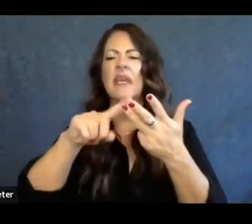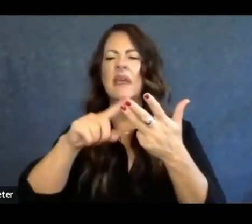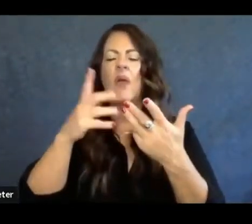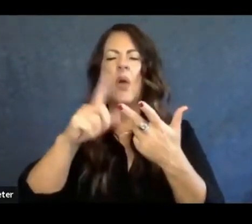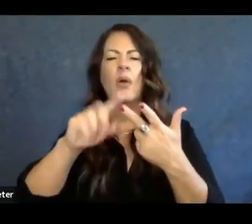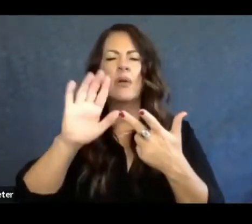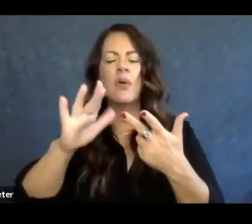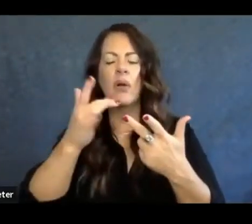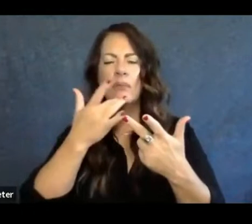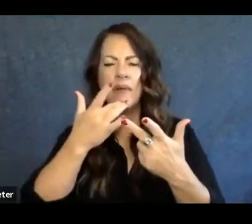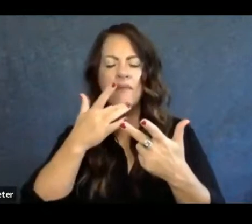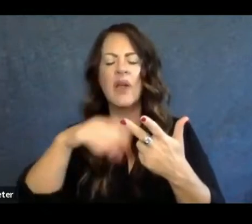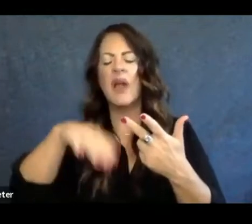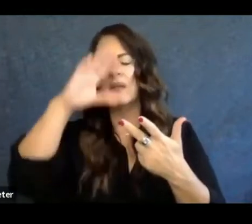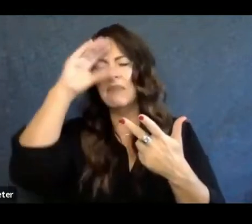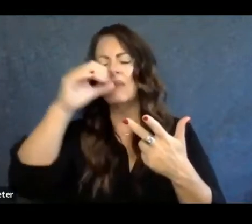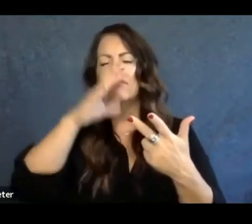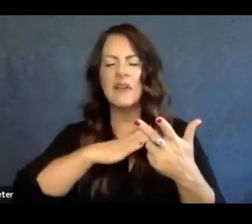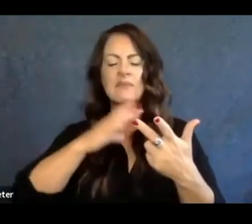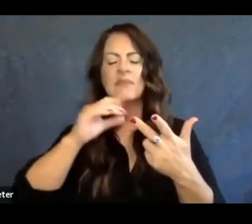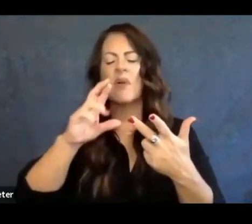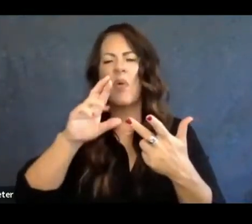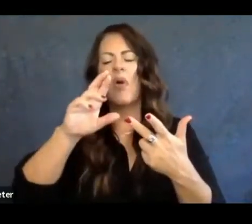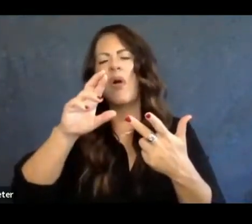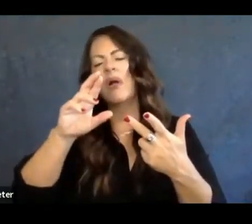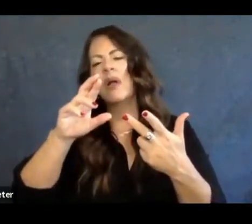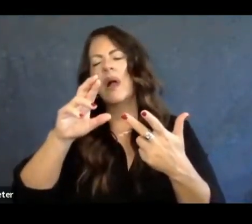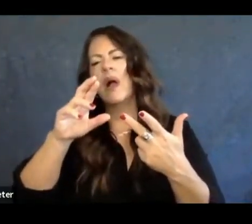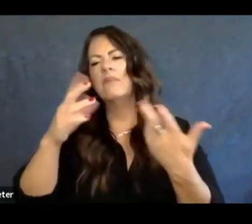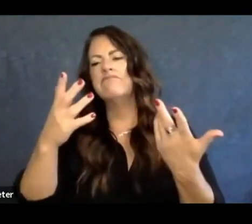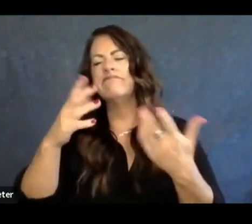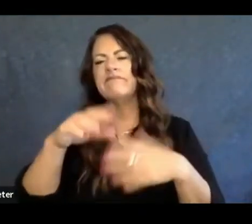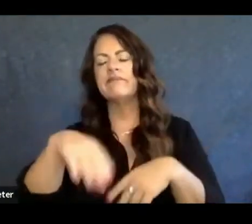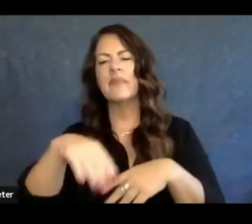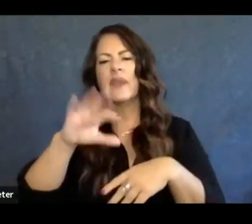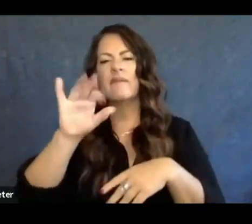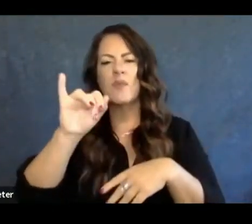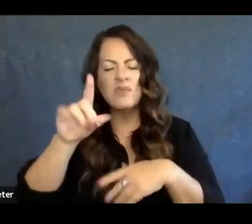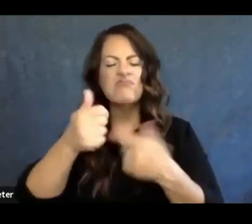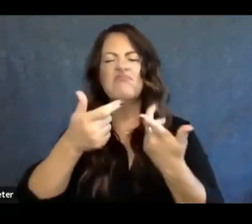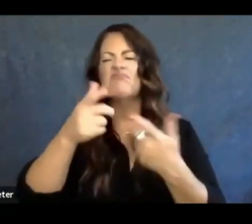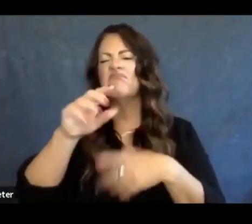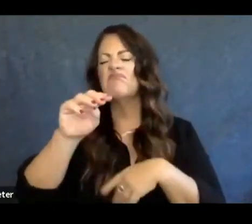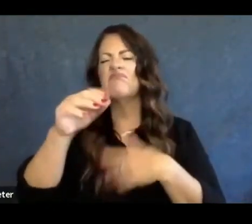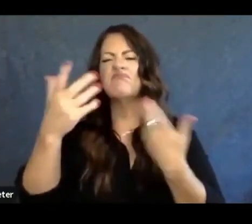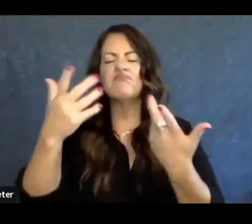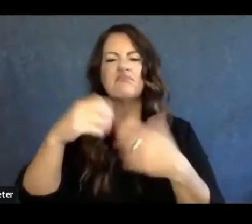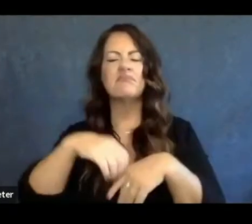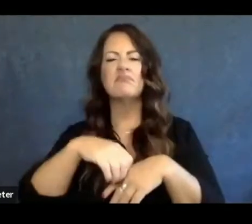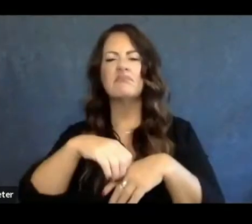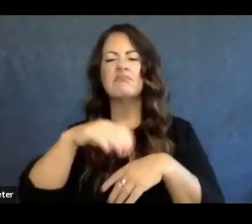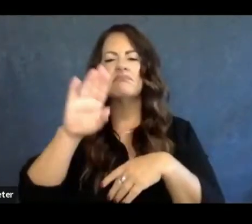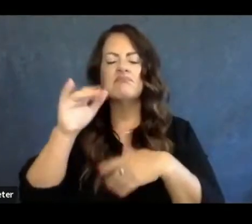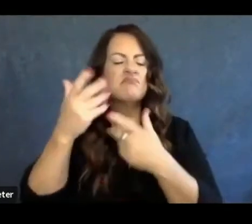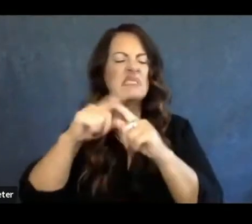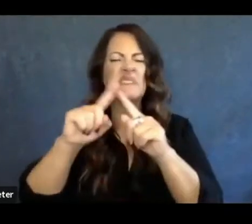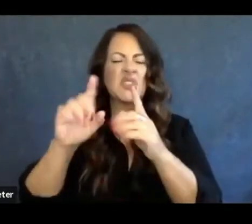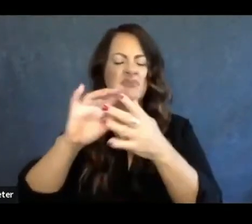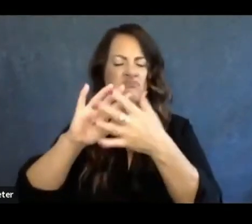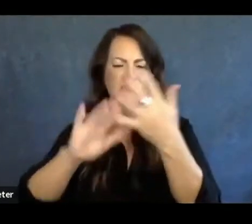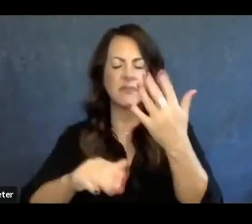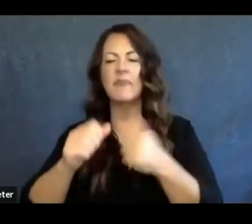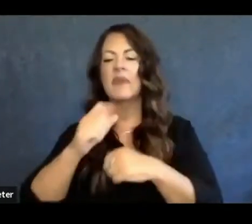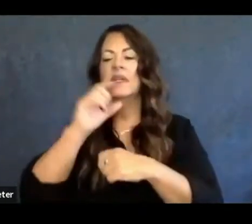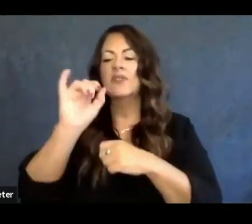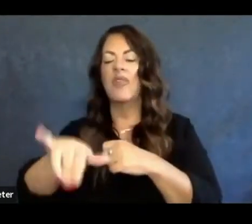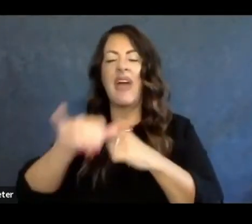area of record. So it does take a little bit more time before that gets reported as a positive test on, let's say, the state's